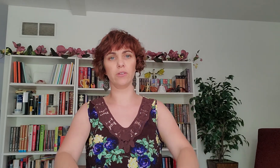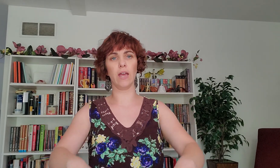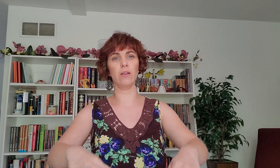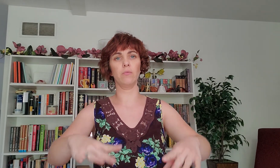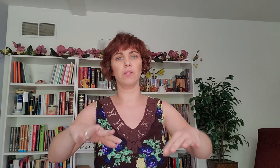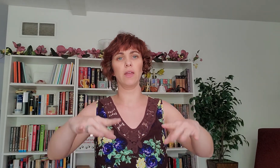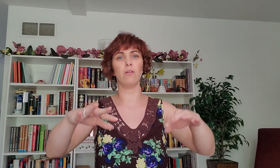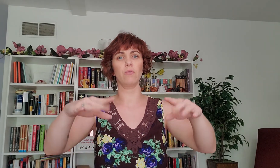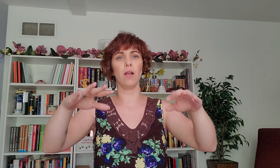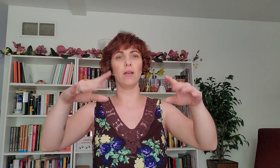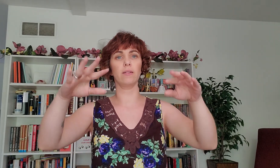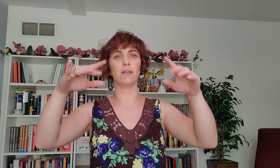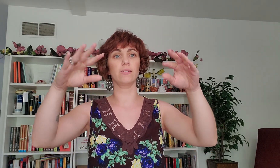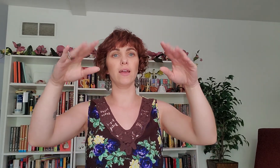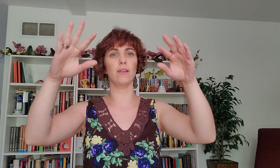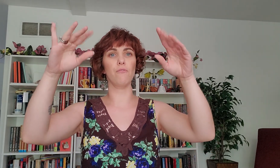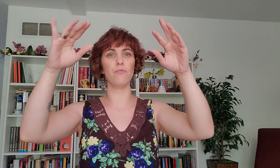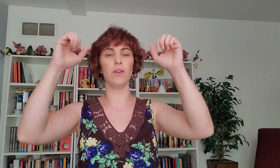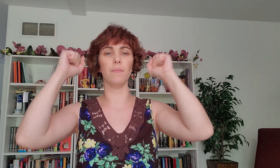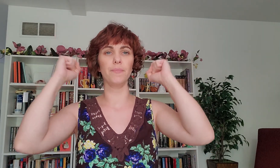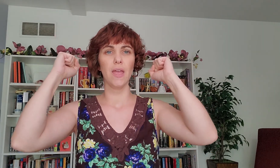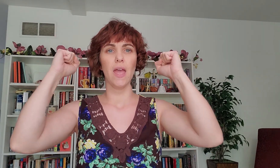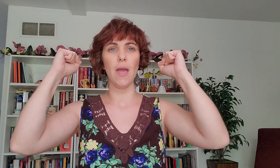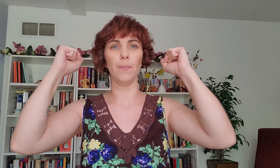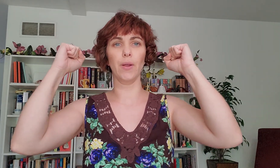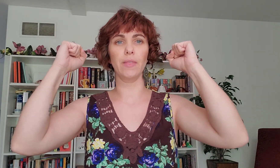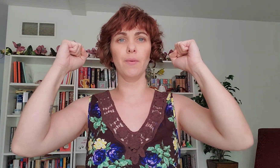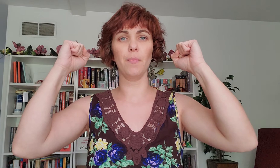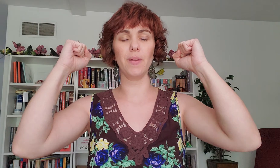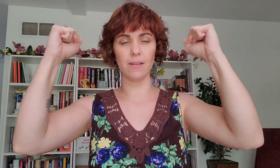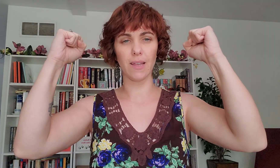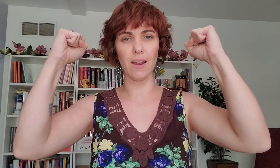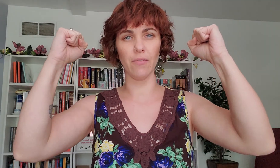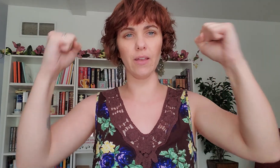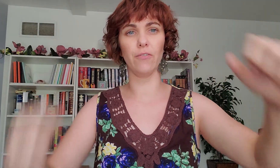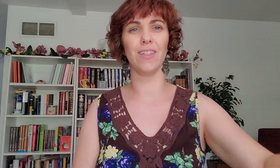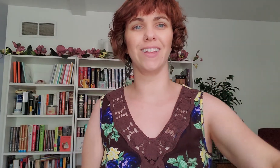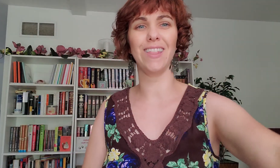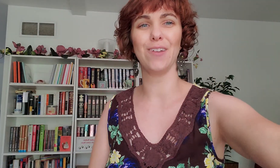are down and we say rising tide of freedom and bring them up in kind of like fists like that.